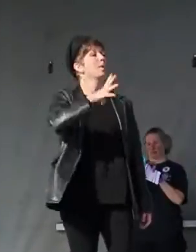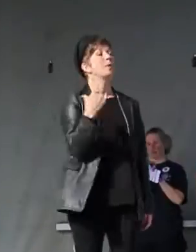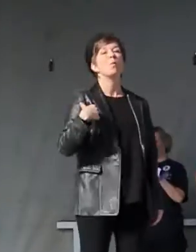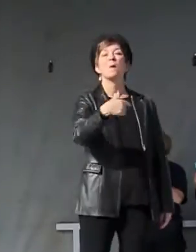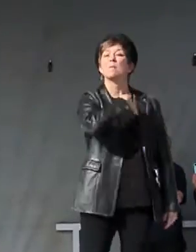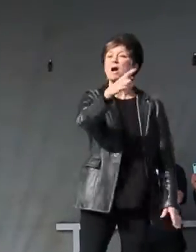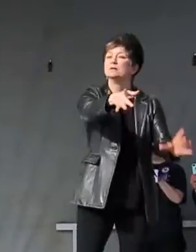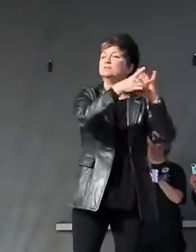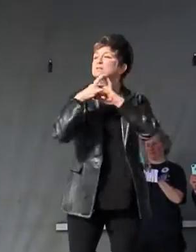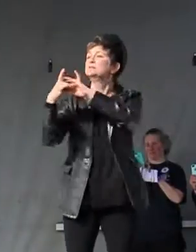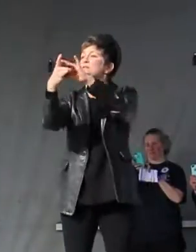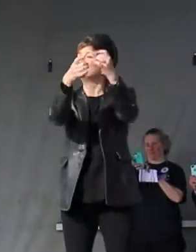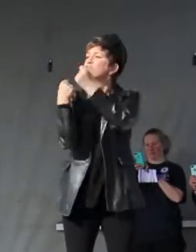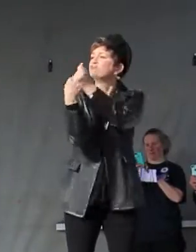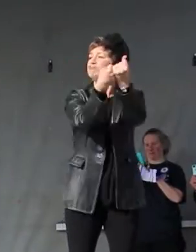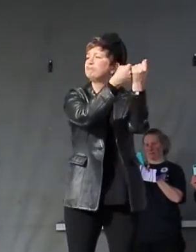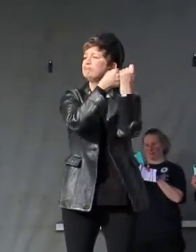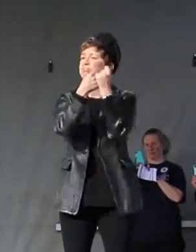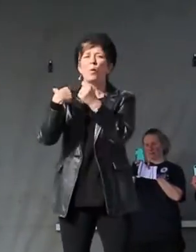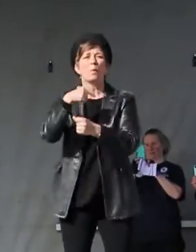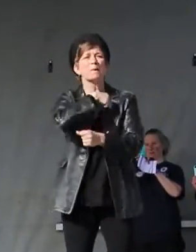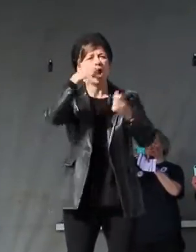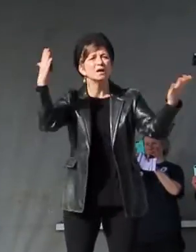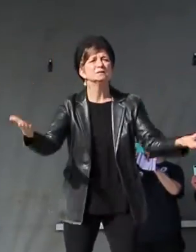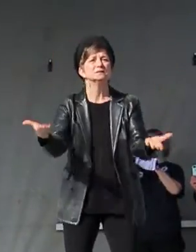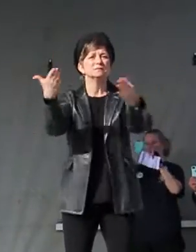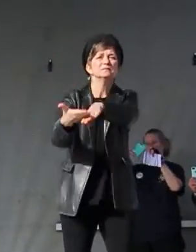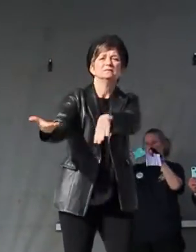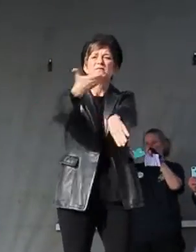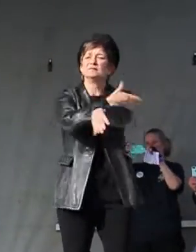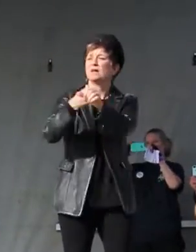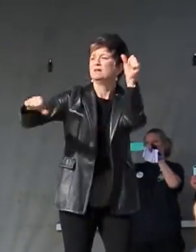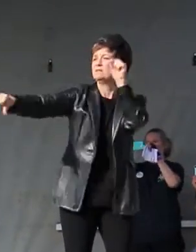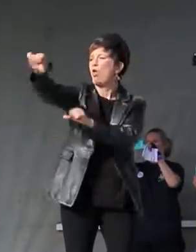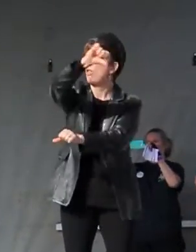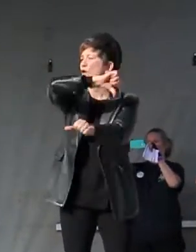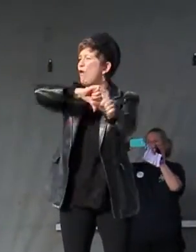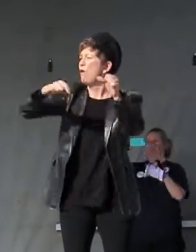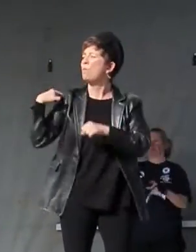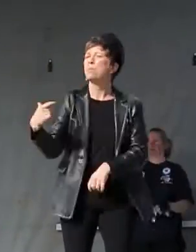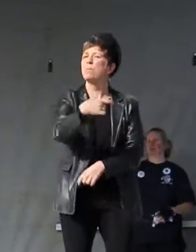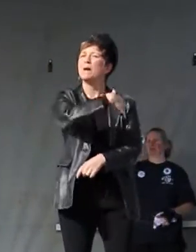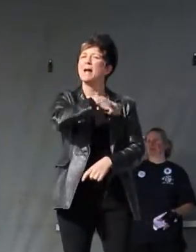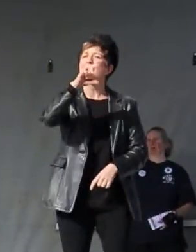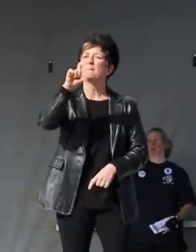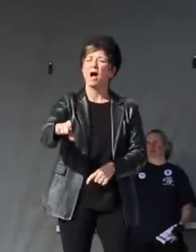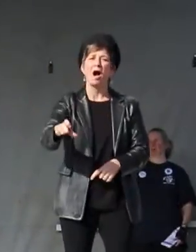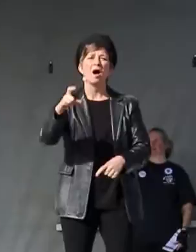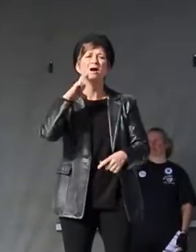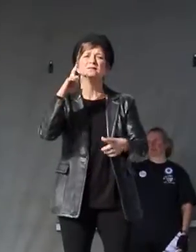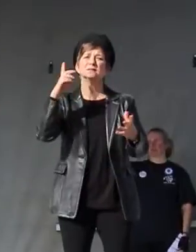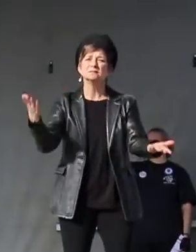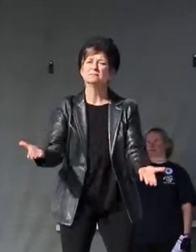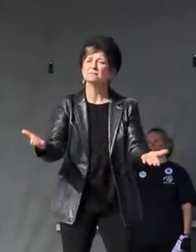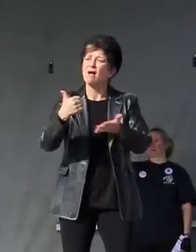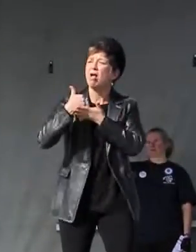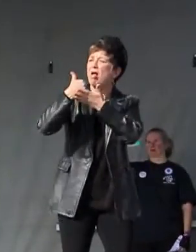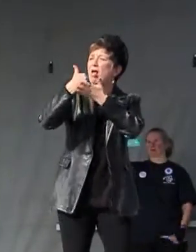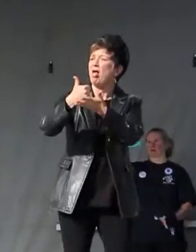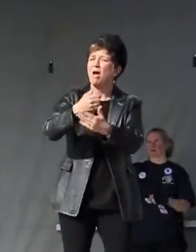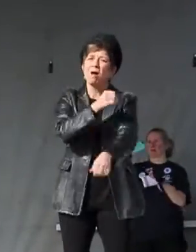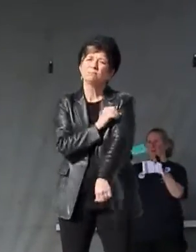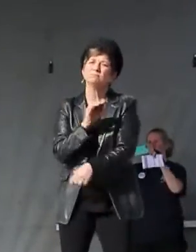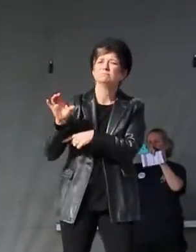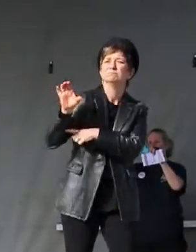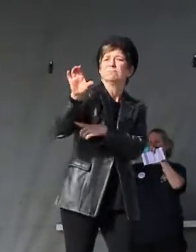to stick together. We need to uplift one another. We need to raise one another and